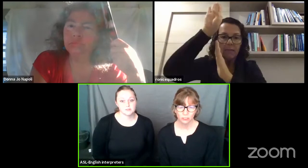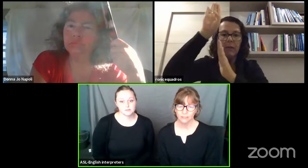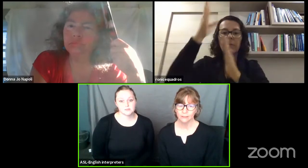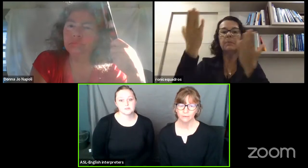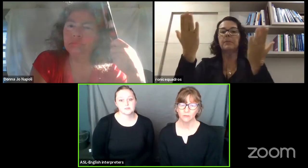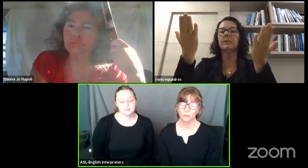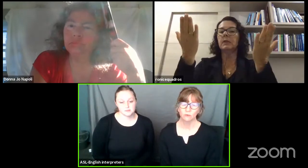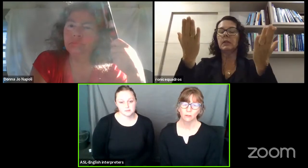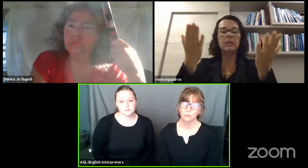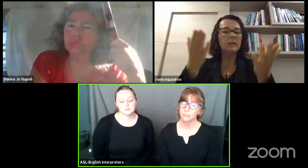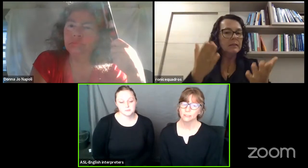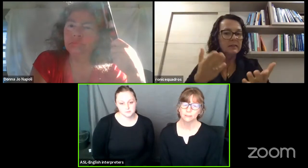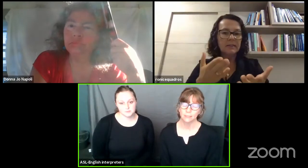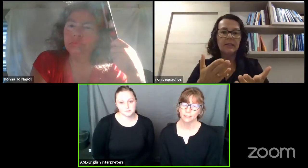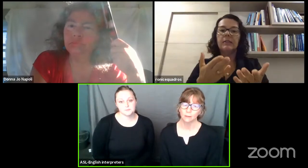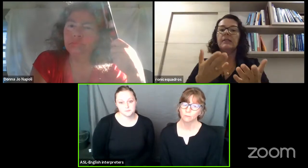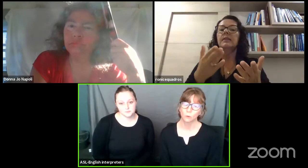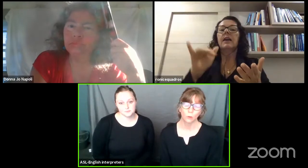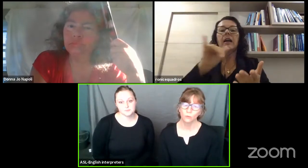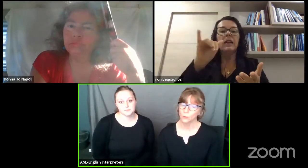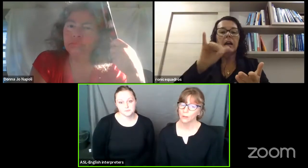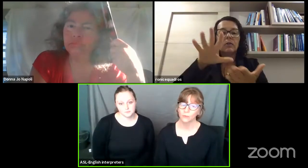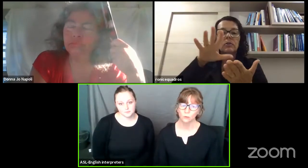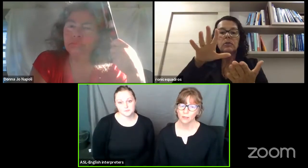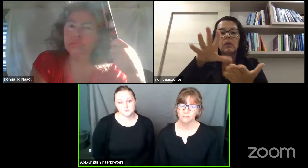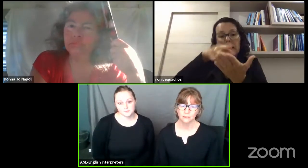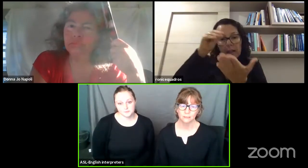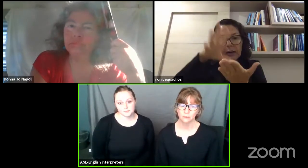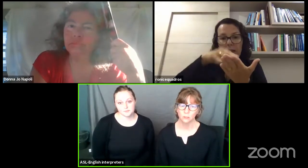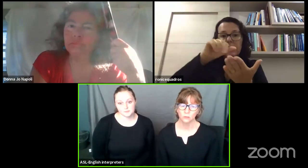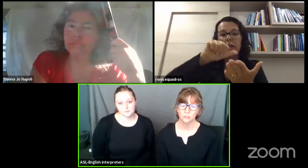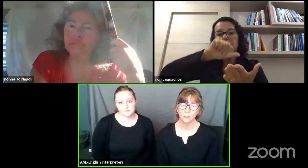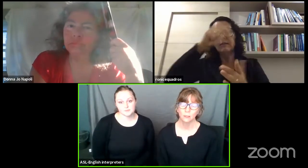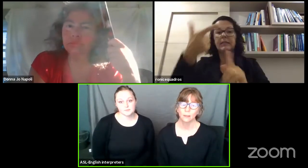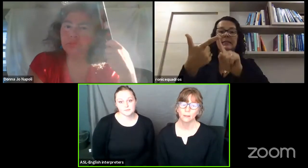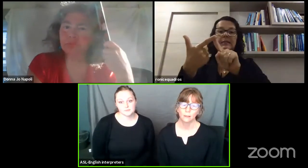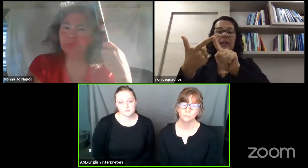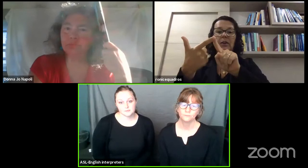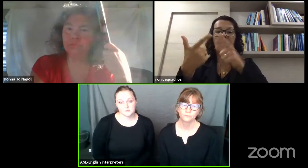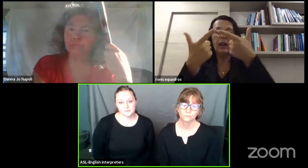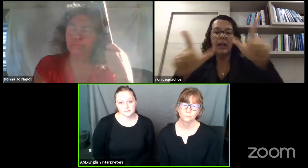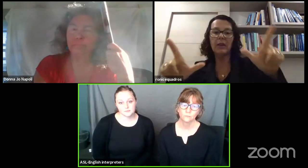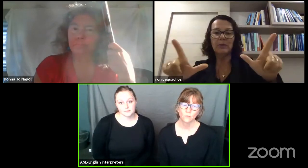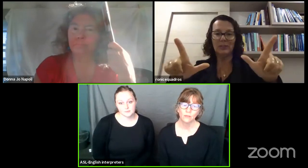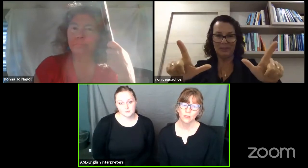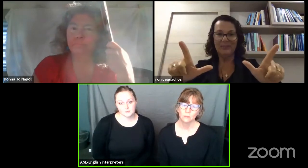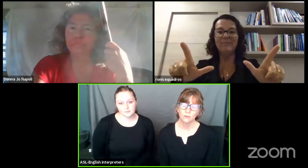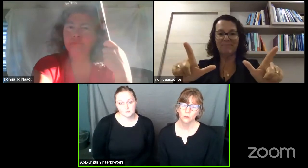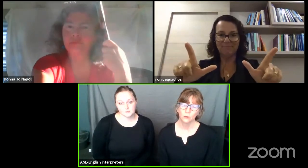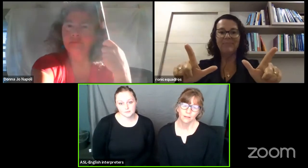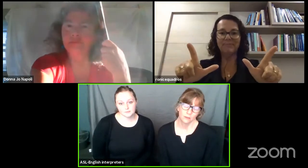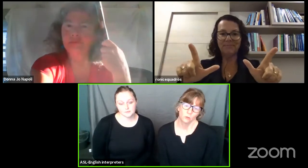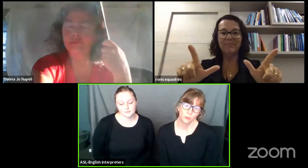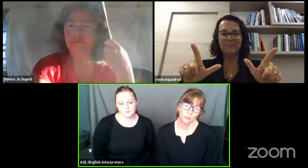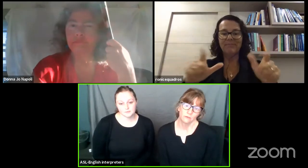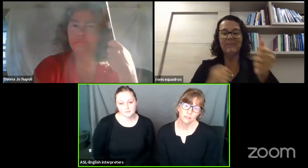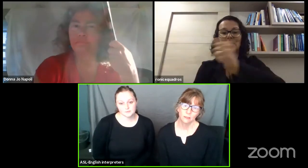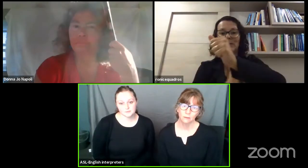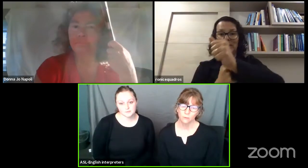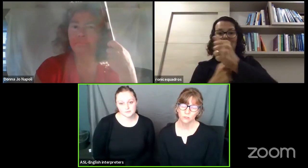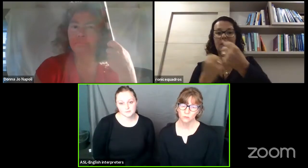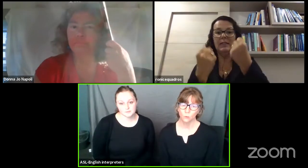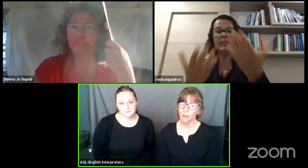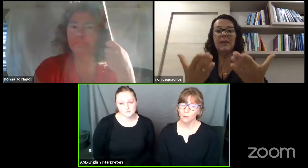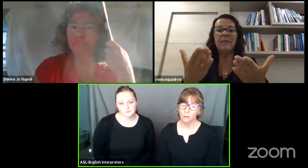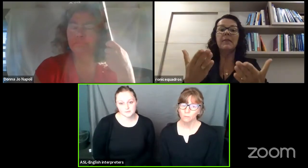cognitive functioning, their development as they grow throughout their lives and as adults, and then and their learning of a